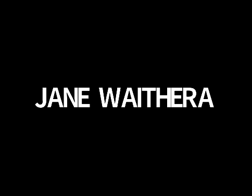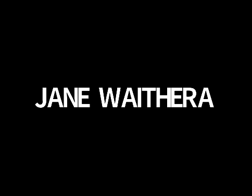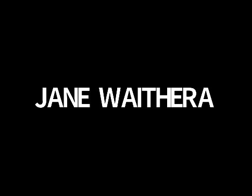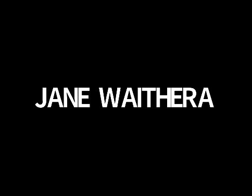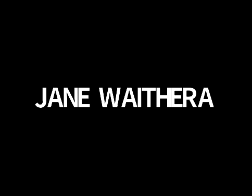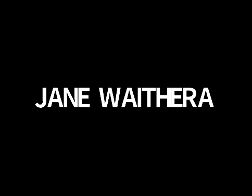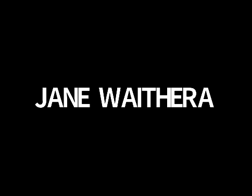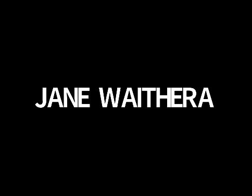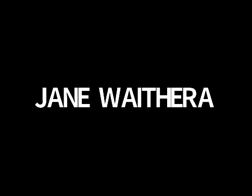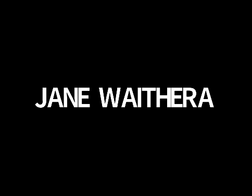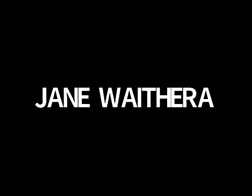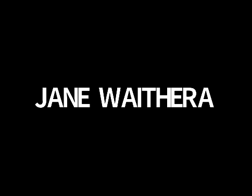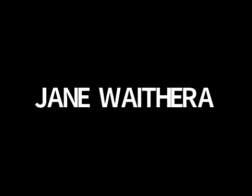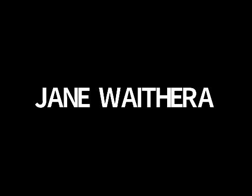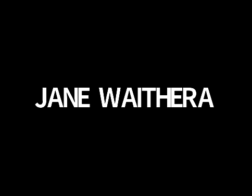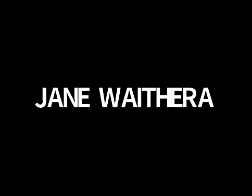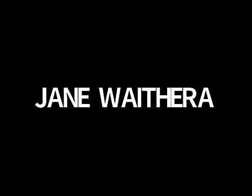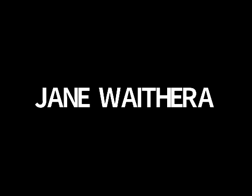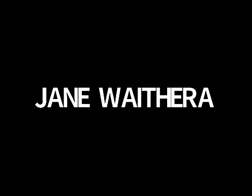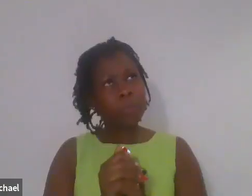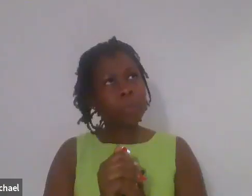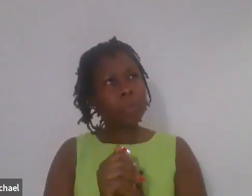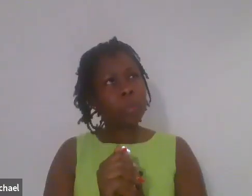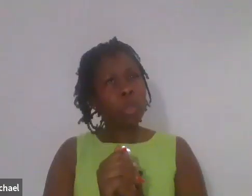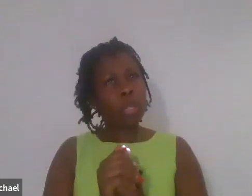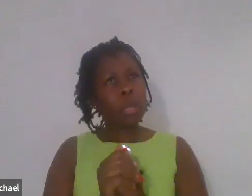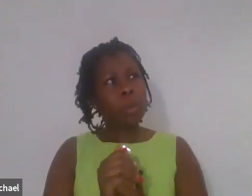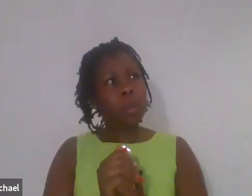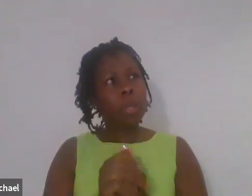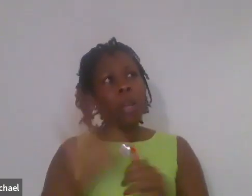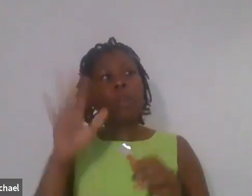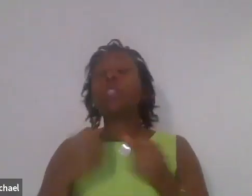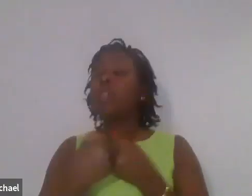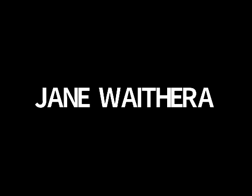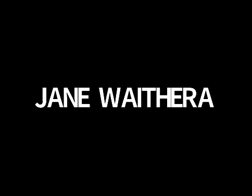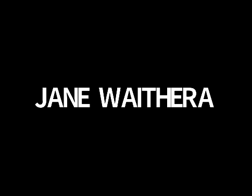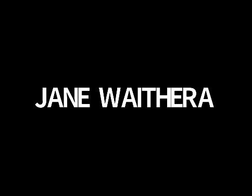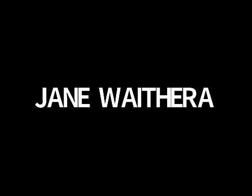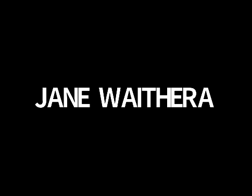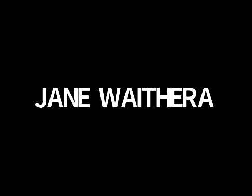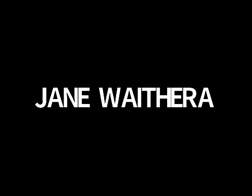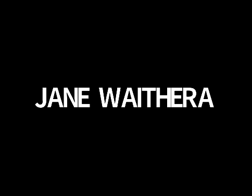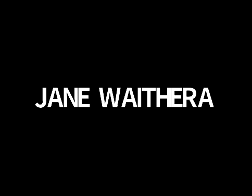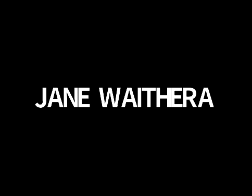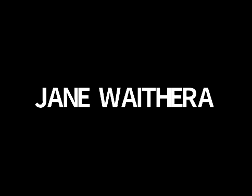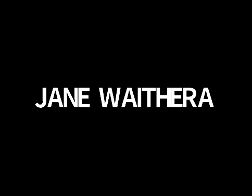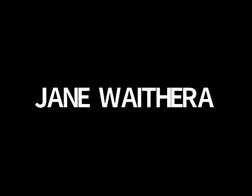problem. I was just responding to that question. Oh, I encountered a lot of challenges.